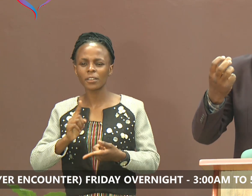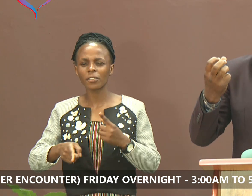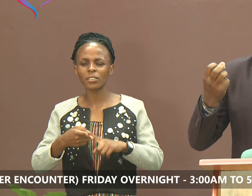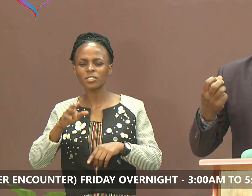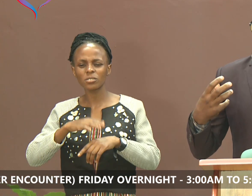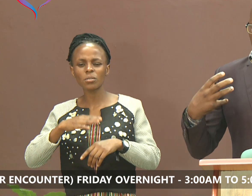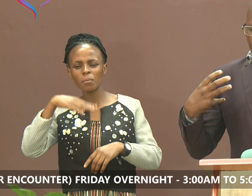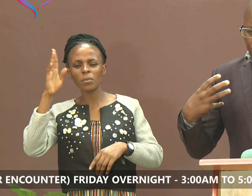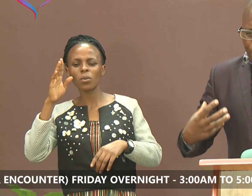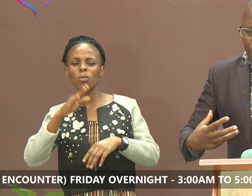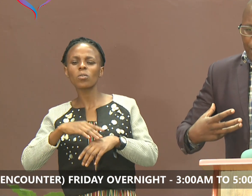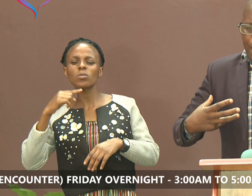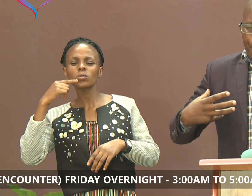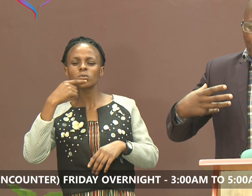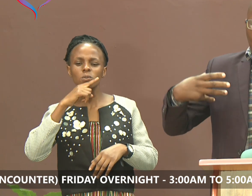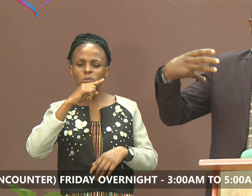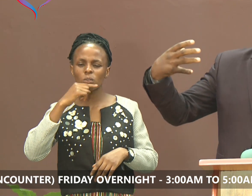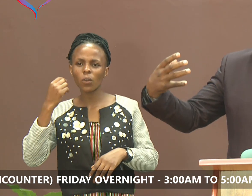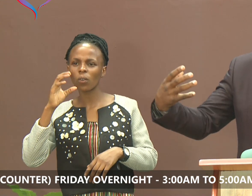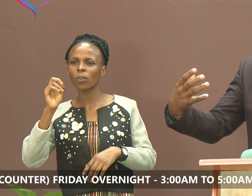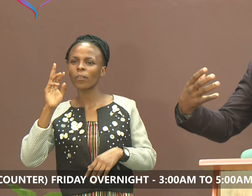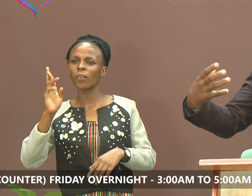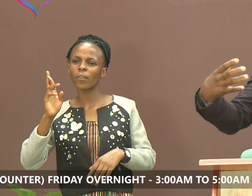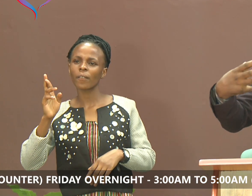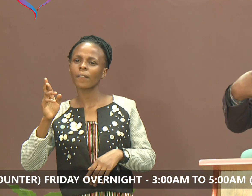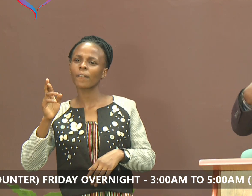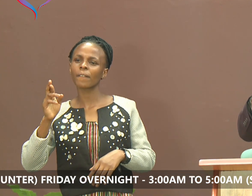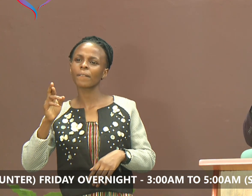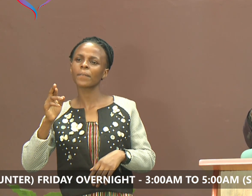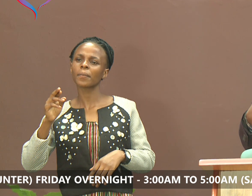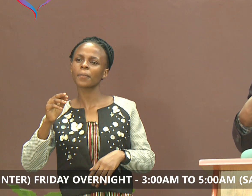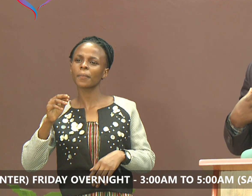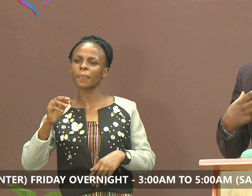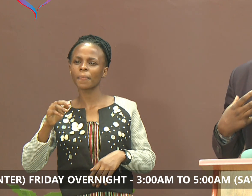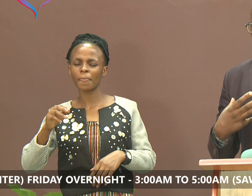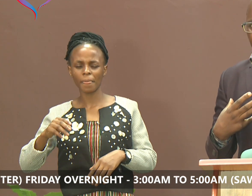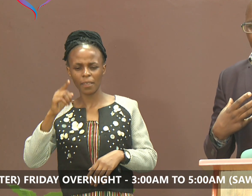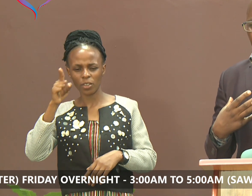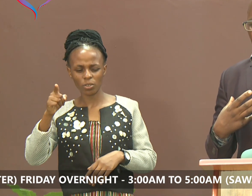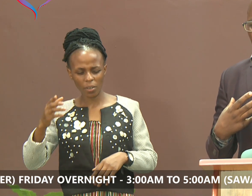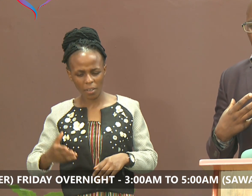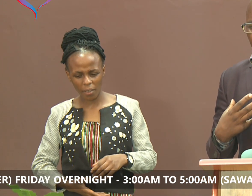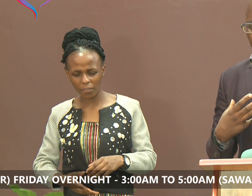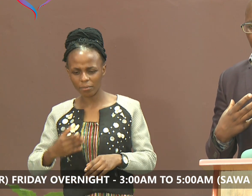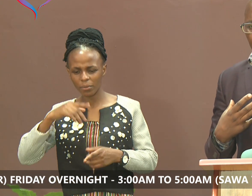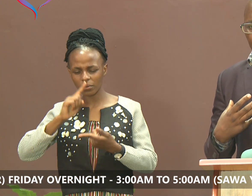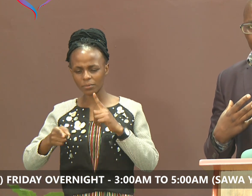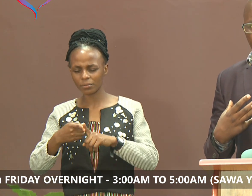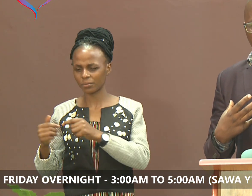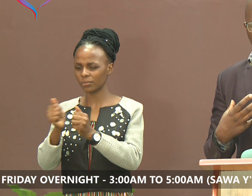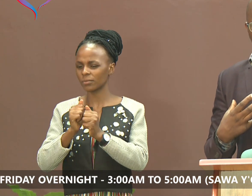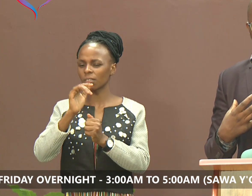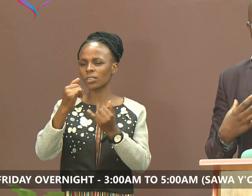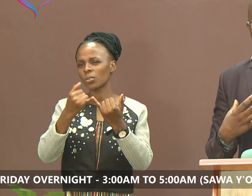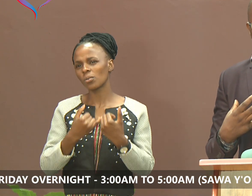media, or you're giving them the overflow of your companionship with your partner? Twogera ku bintu byoyinza